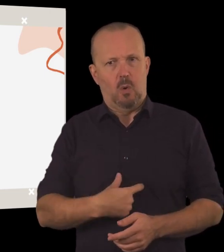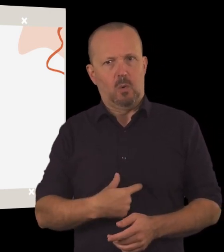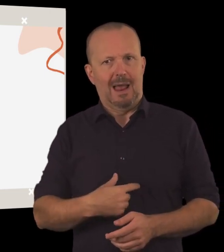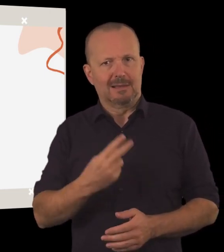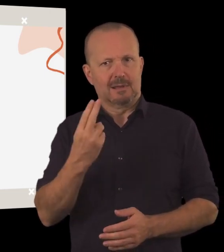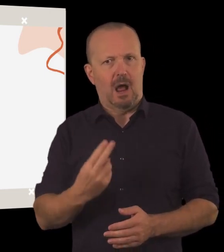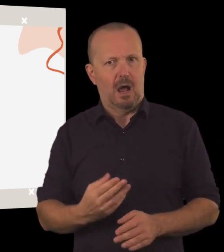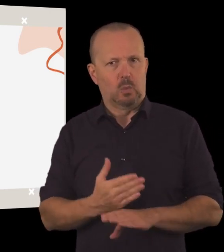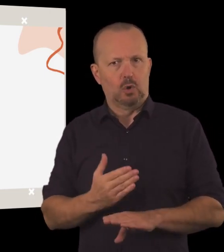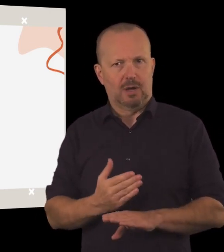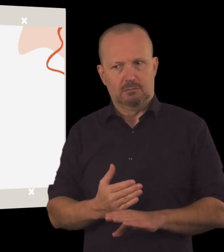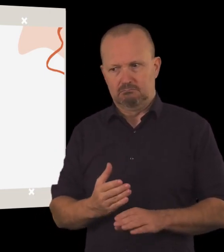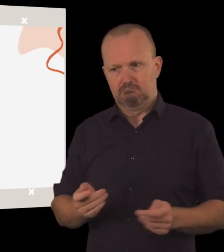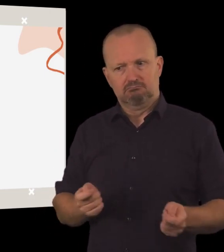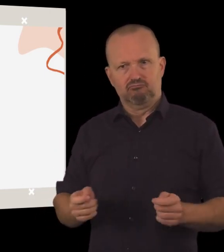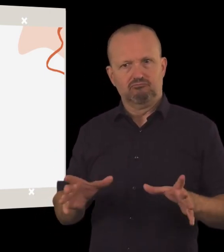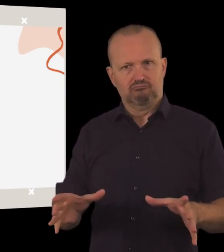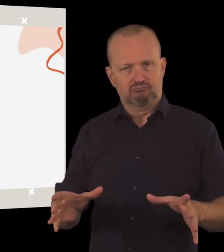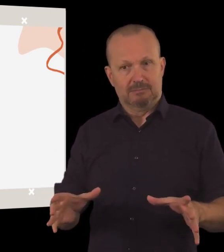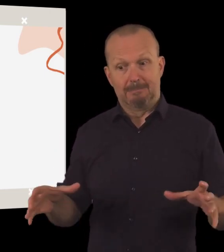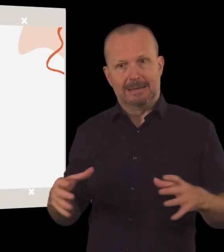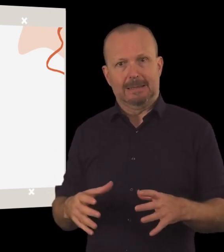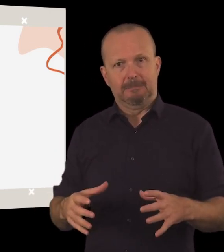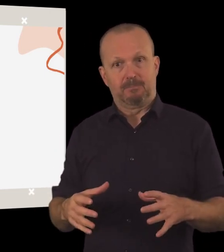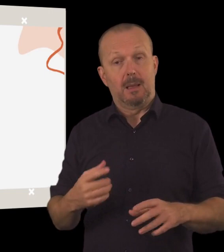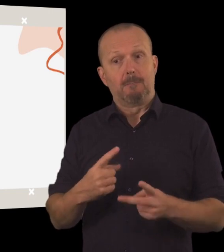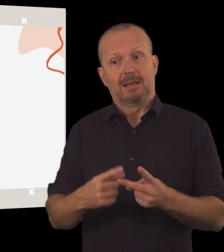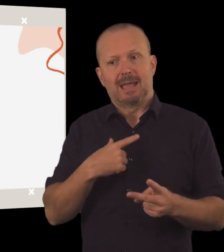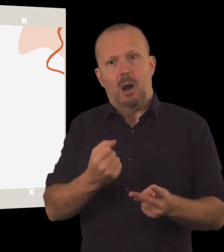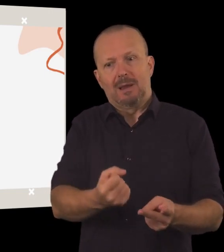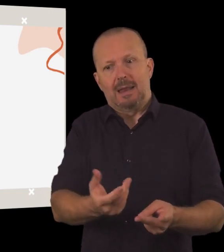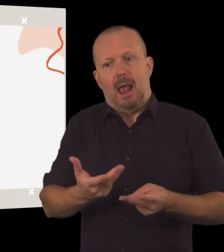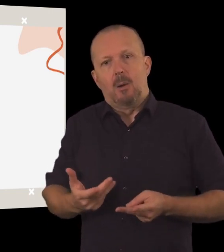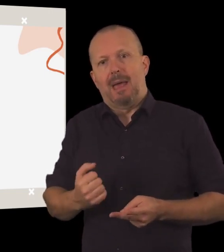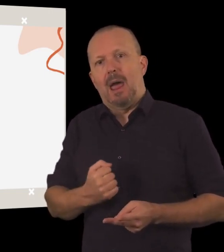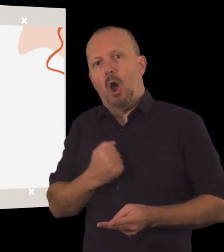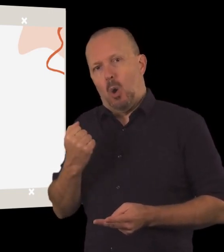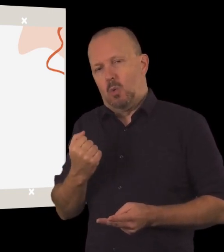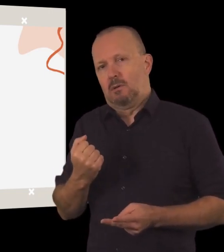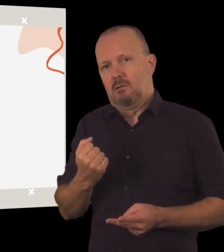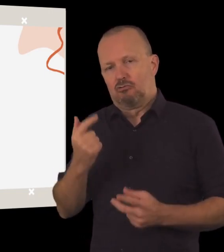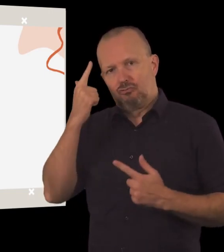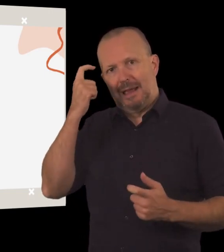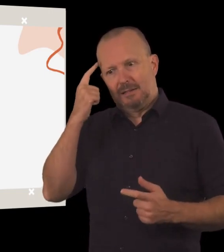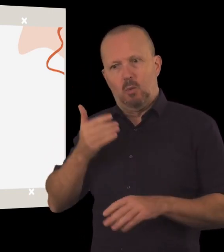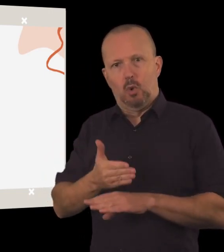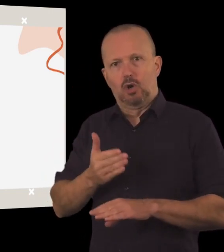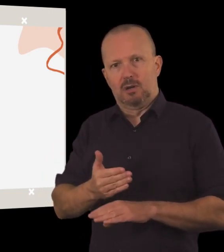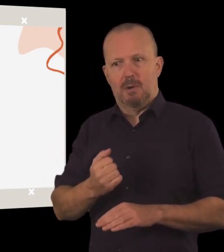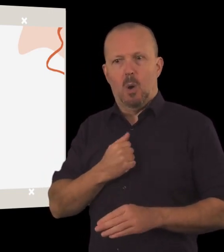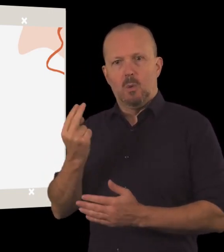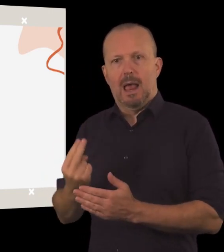worker within my team and how it can contribute to our own creative practices outside of mahi